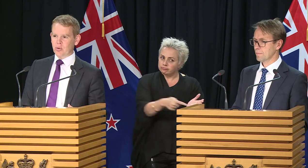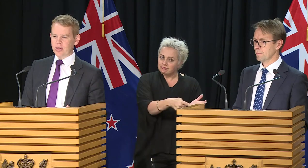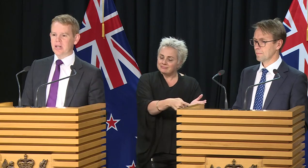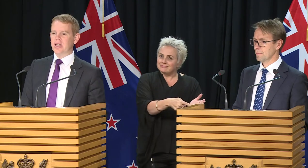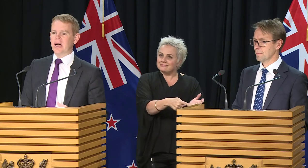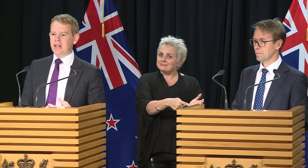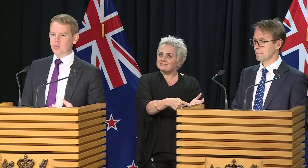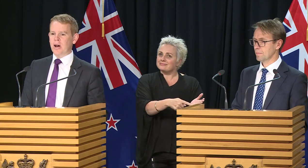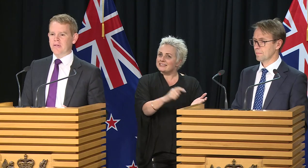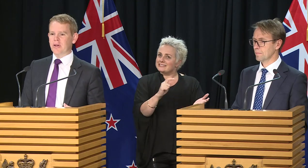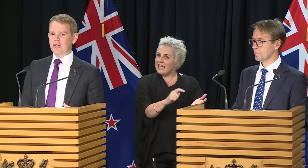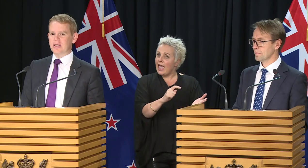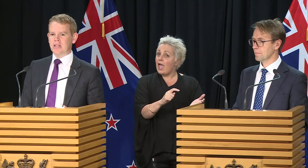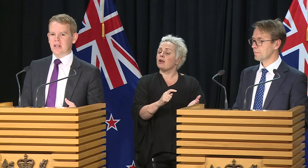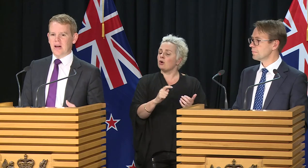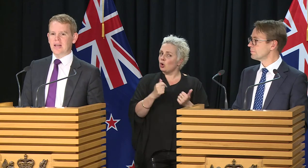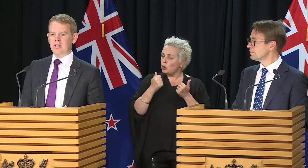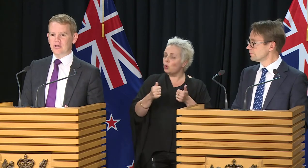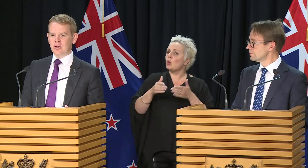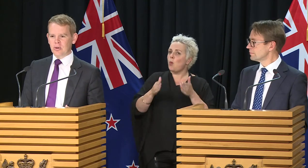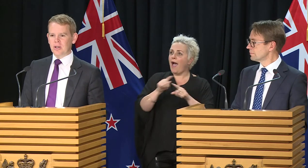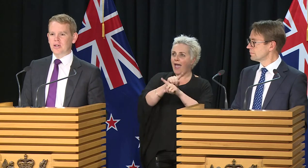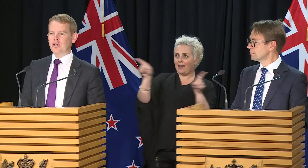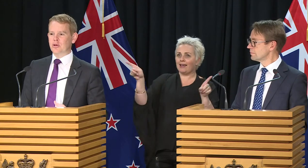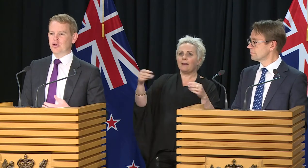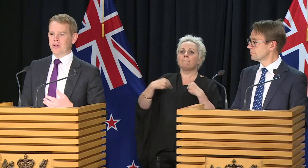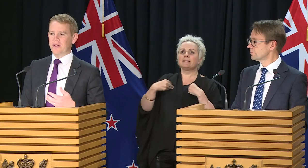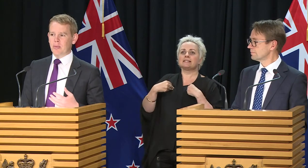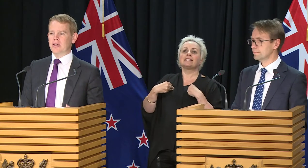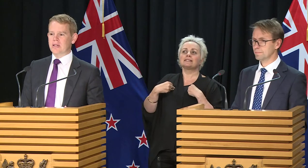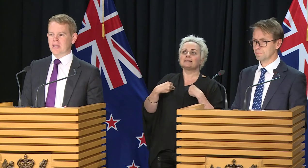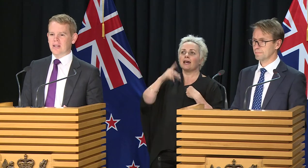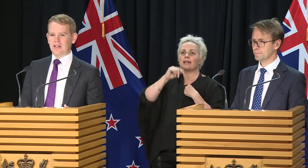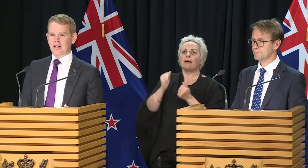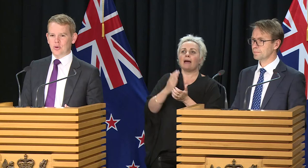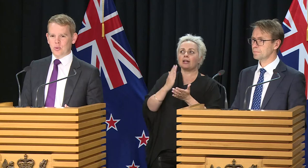good records is one of those things that they can do to